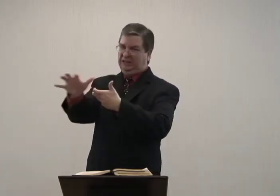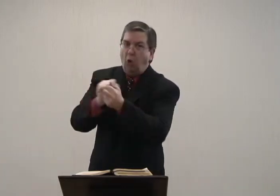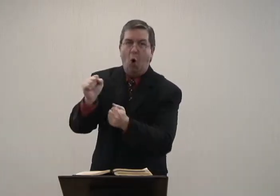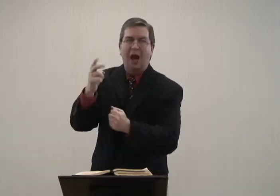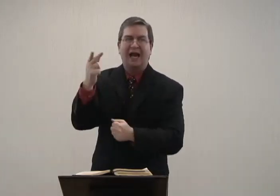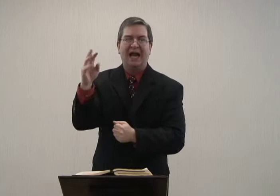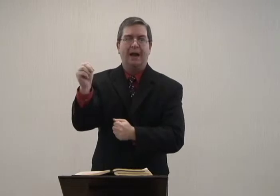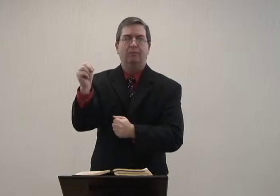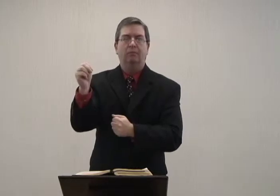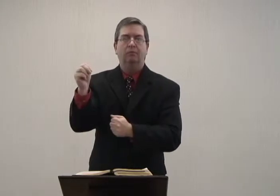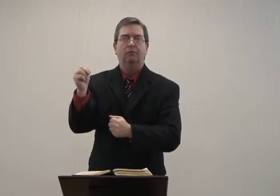go on him,